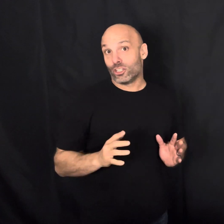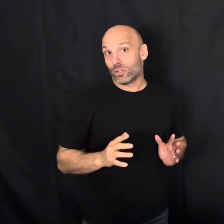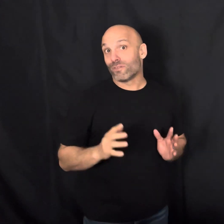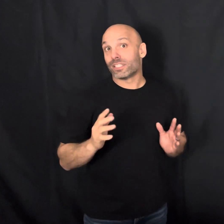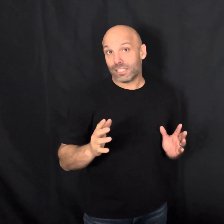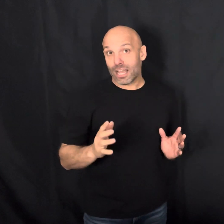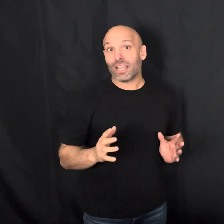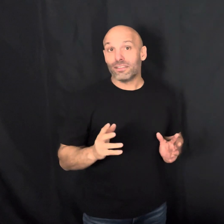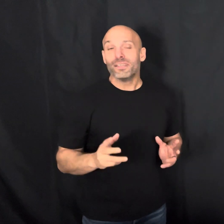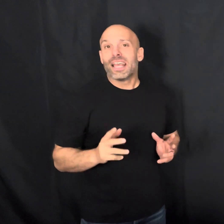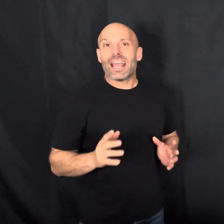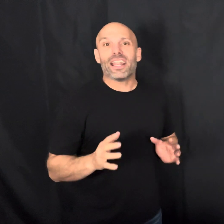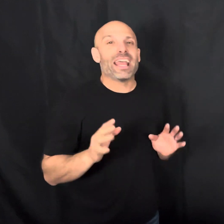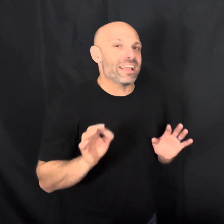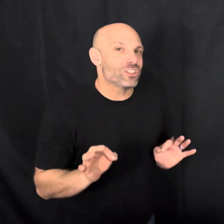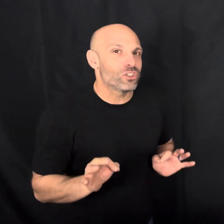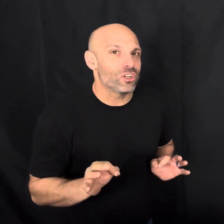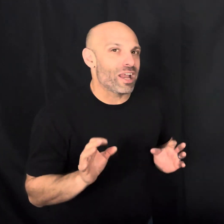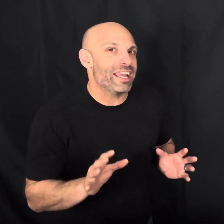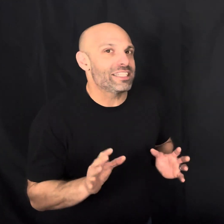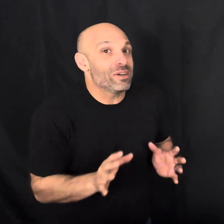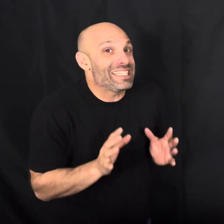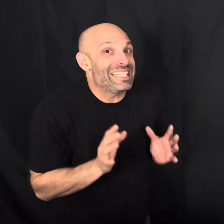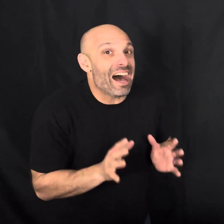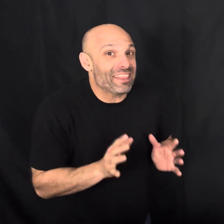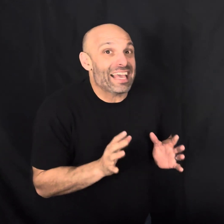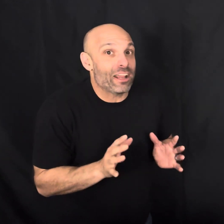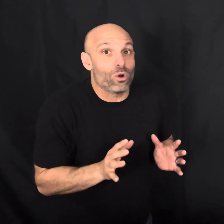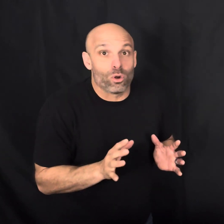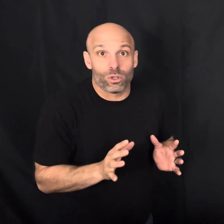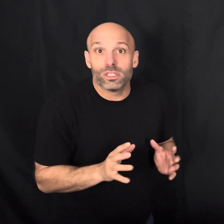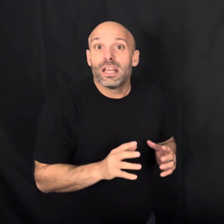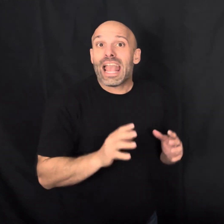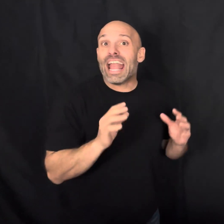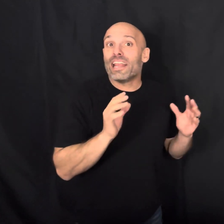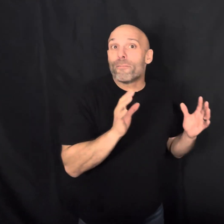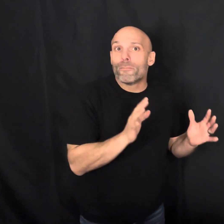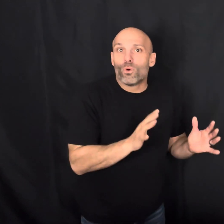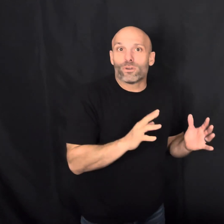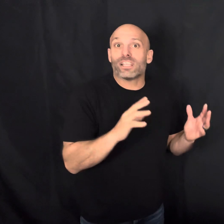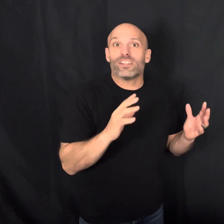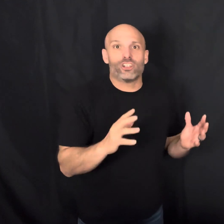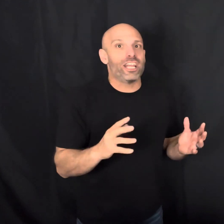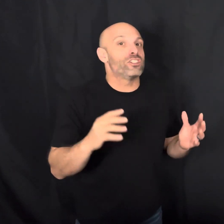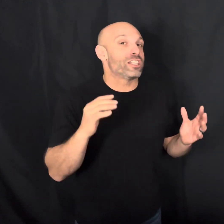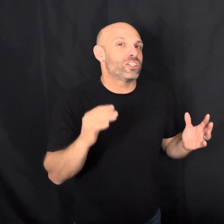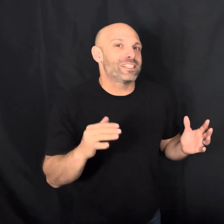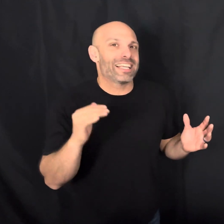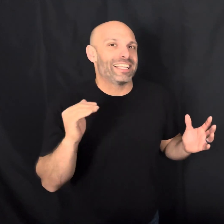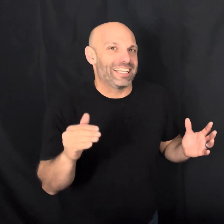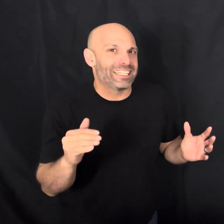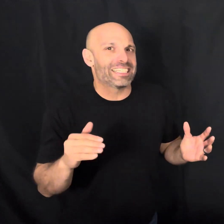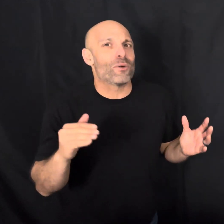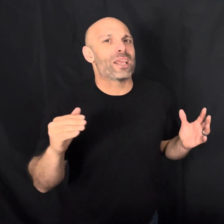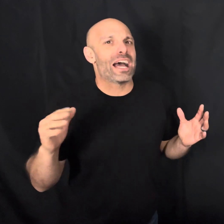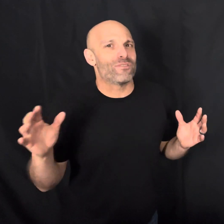of the sign, and just so you know, ASL is not that old, and it morphs and changes. And just like in English, how we have